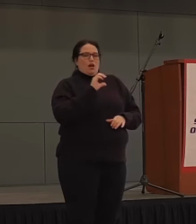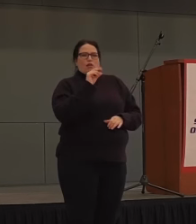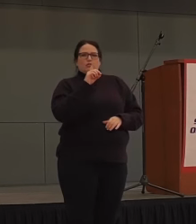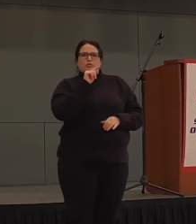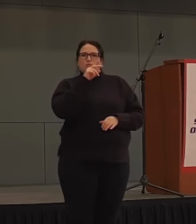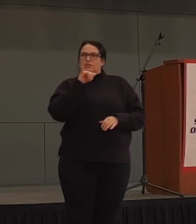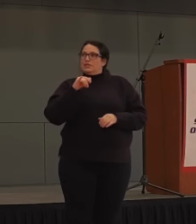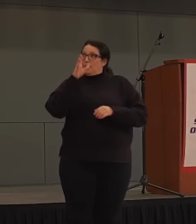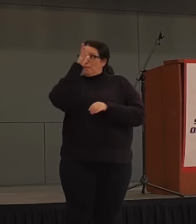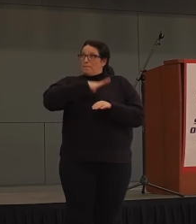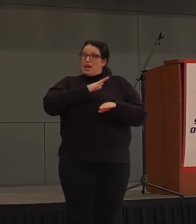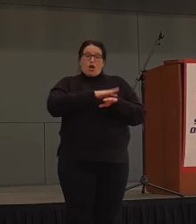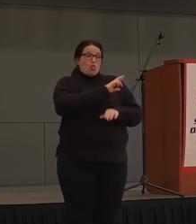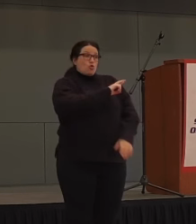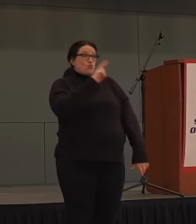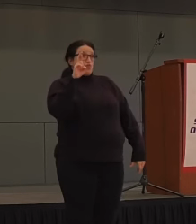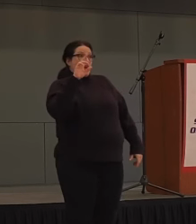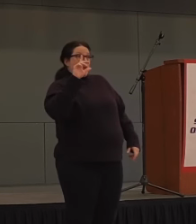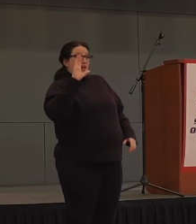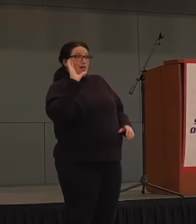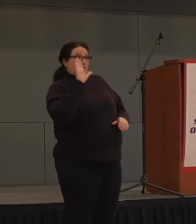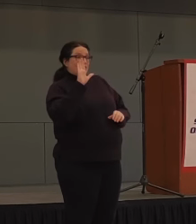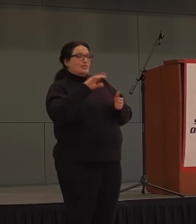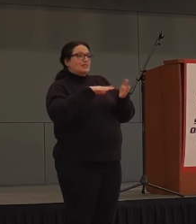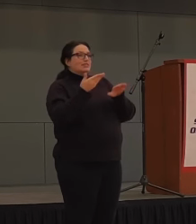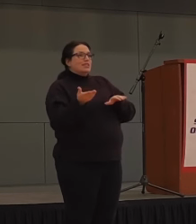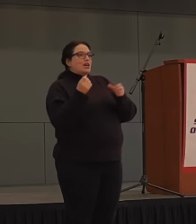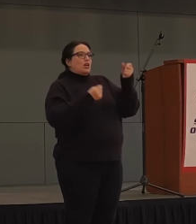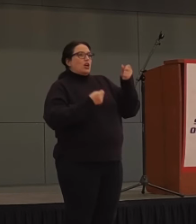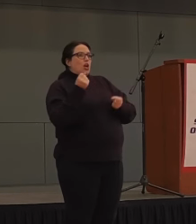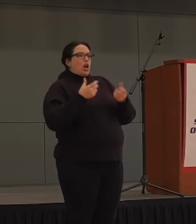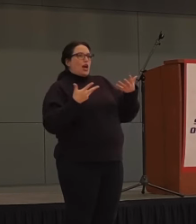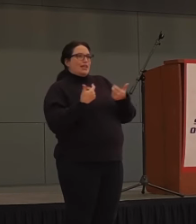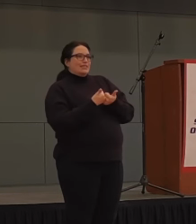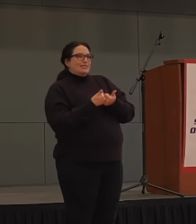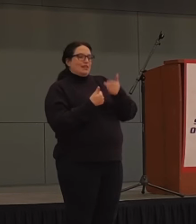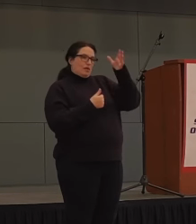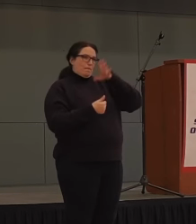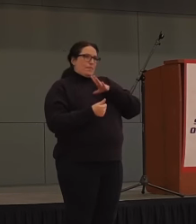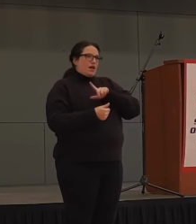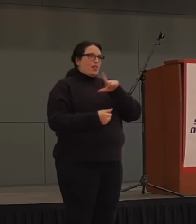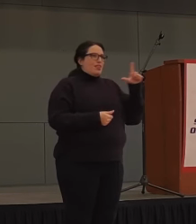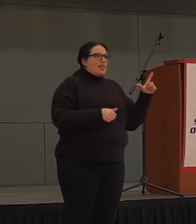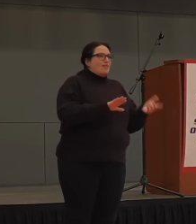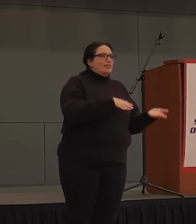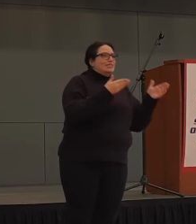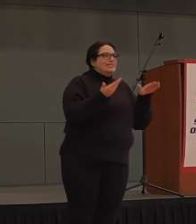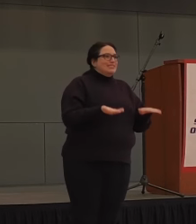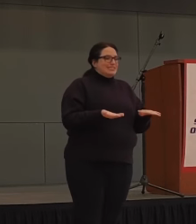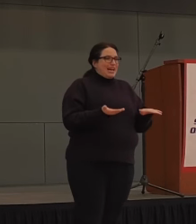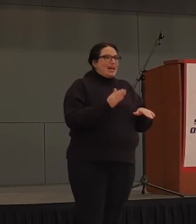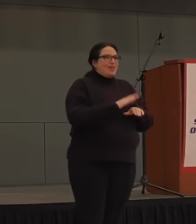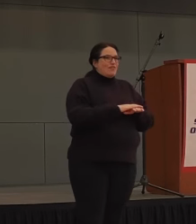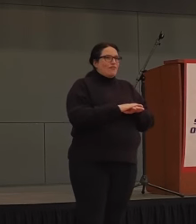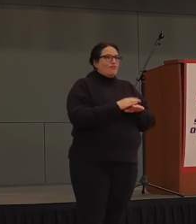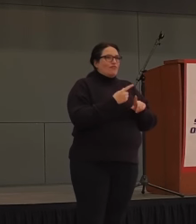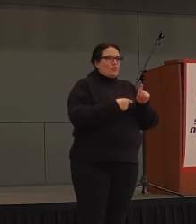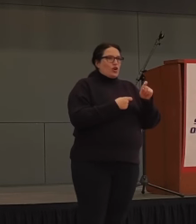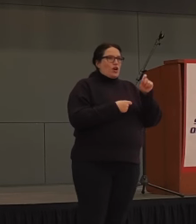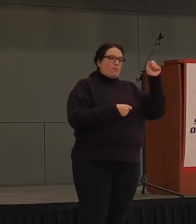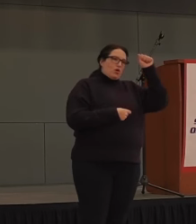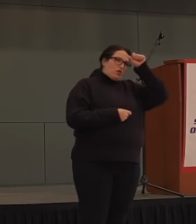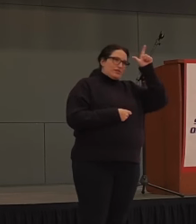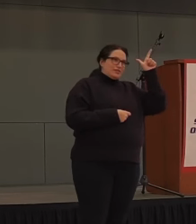from a car accident. The man on the left died from Alzheimer's. So you can see the shrinkage, the